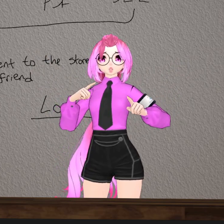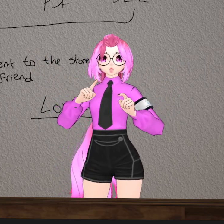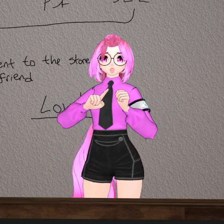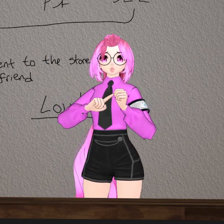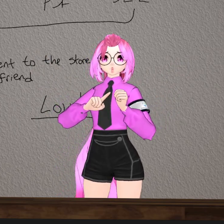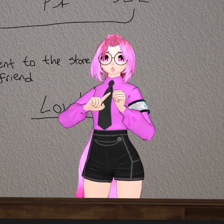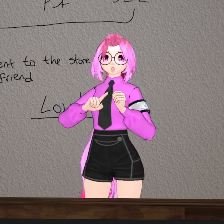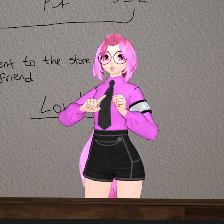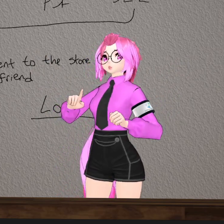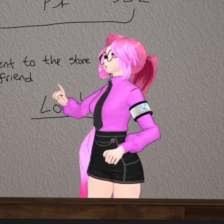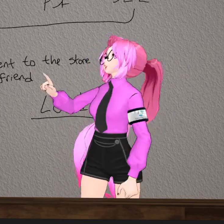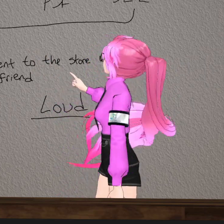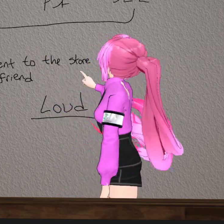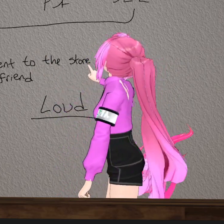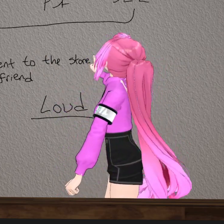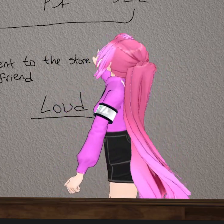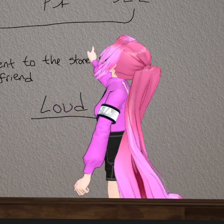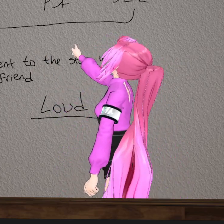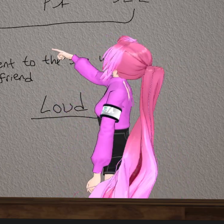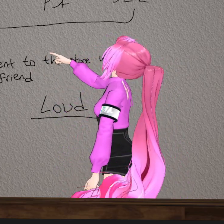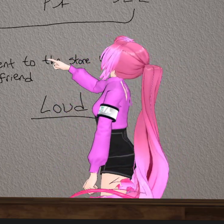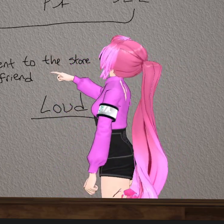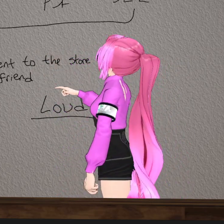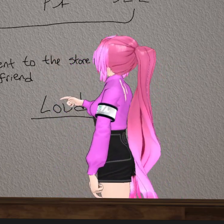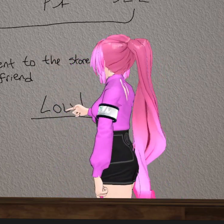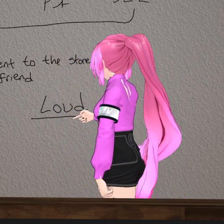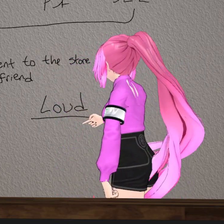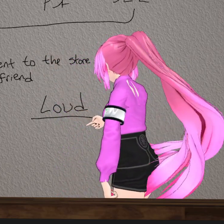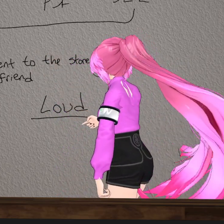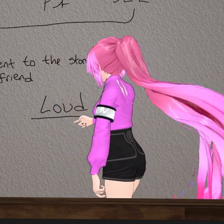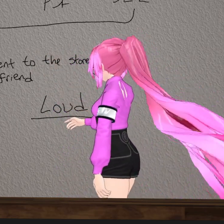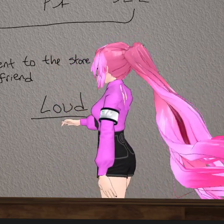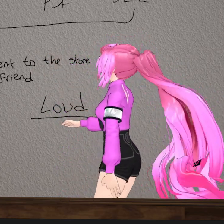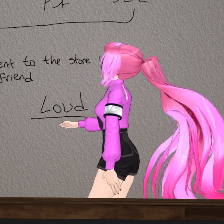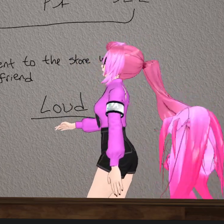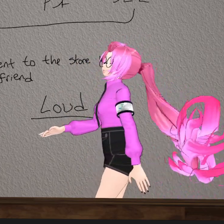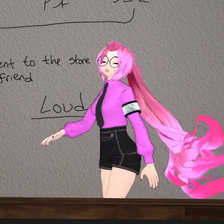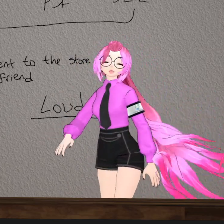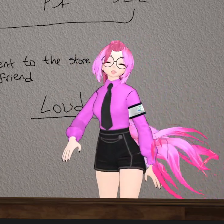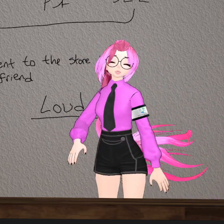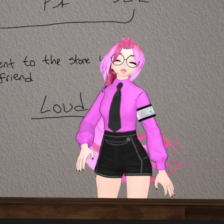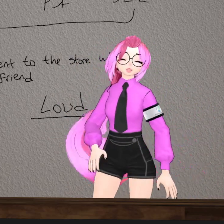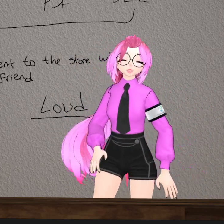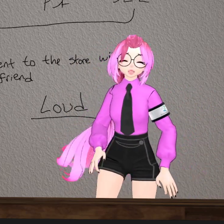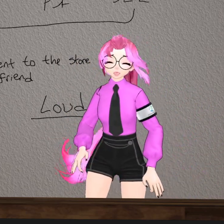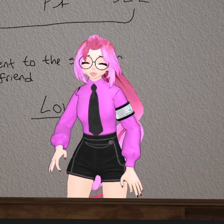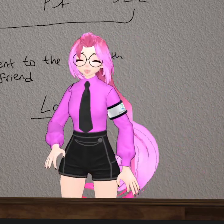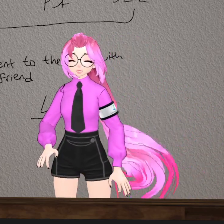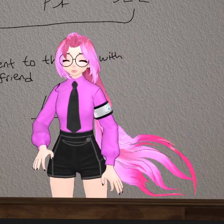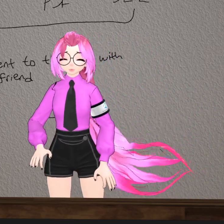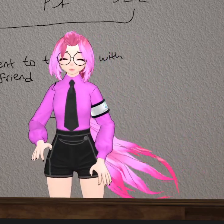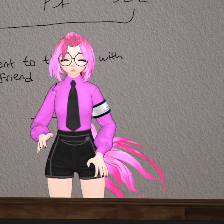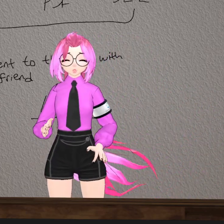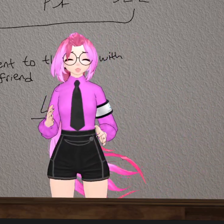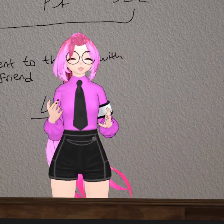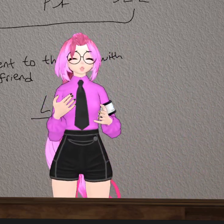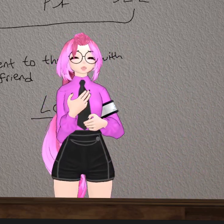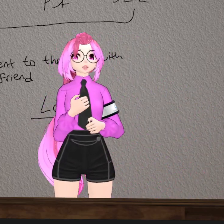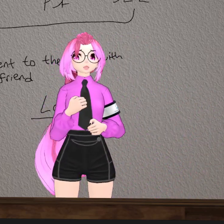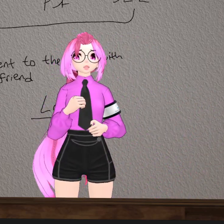different word based on the dialect. And that's because of the history of signed exact English, where it was